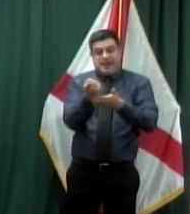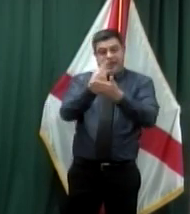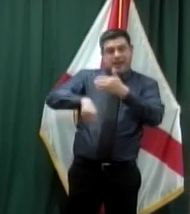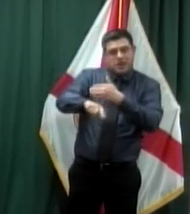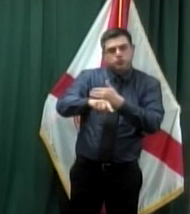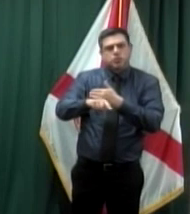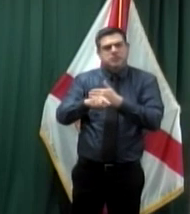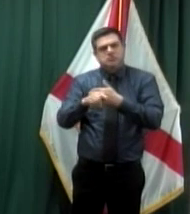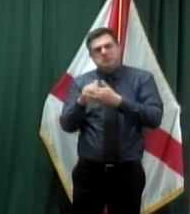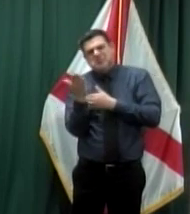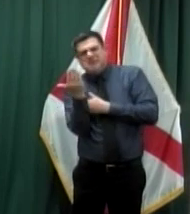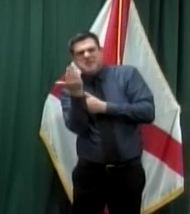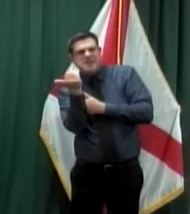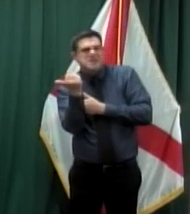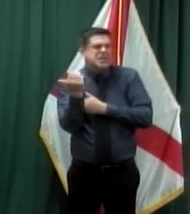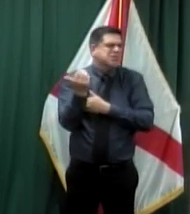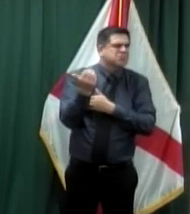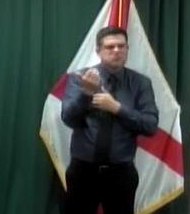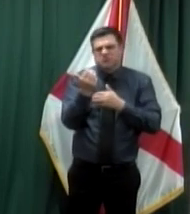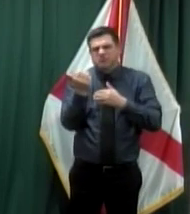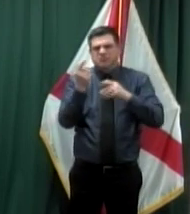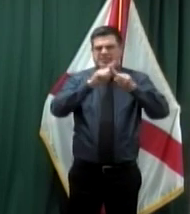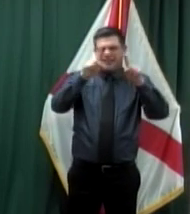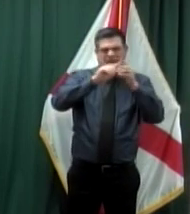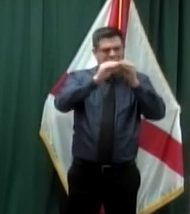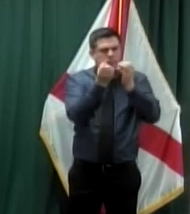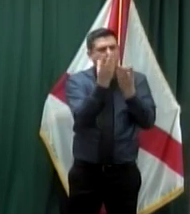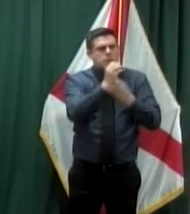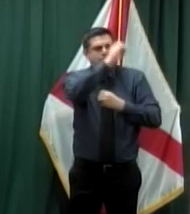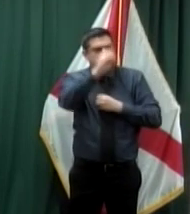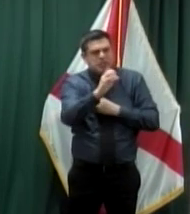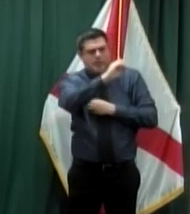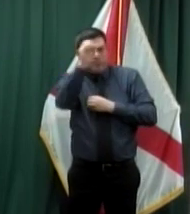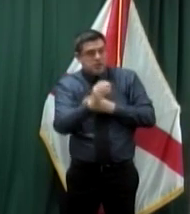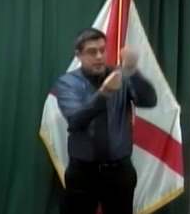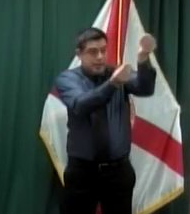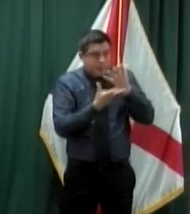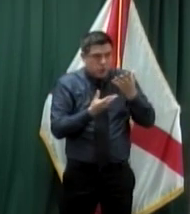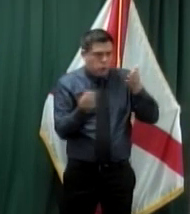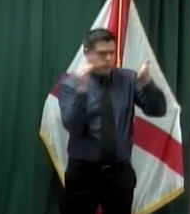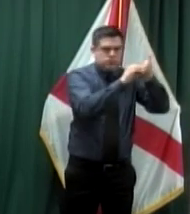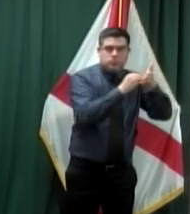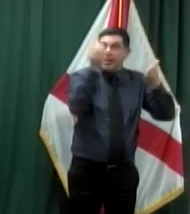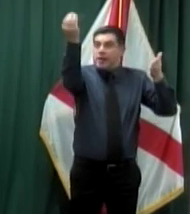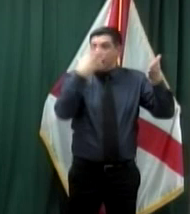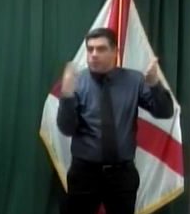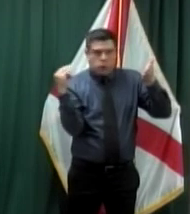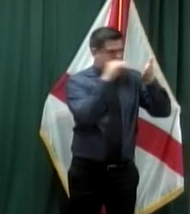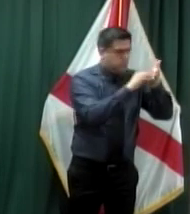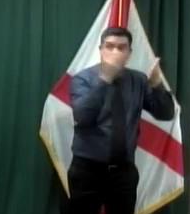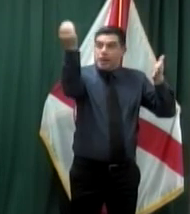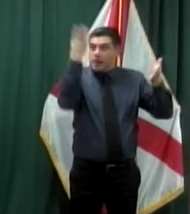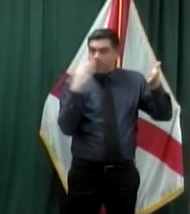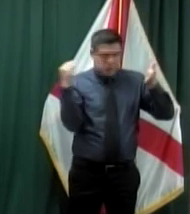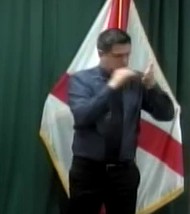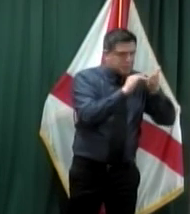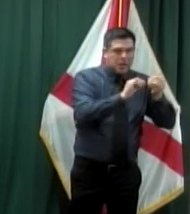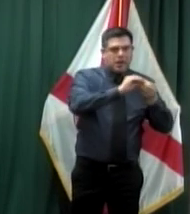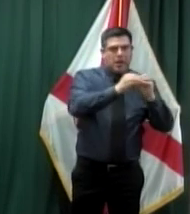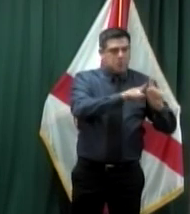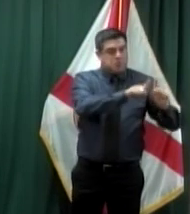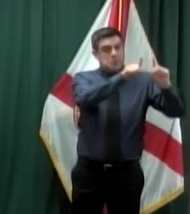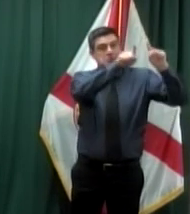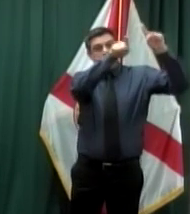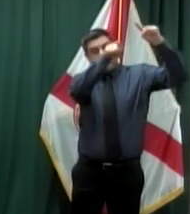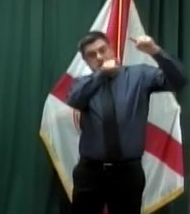cases. So we are seeing the number of cases reported to us continue to decline. There are some days you see little blips here that we may have more than others, but